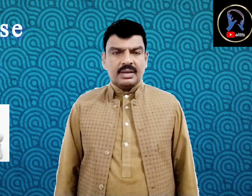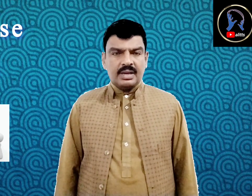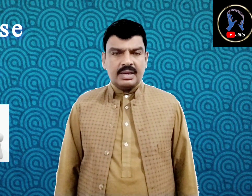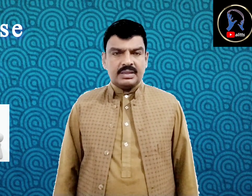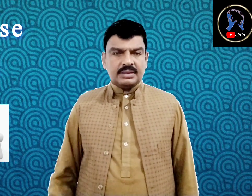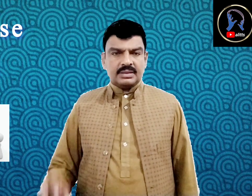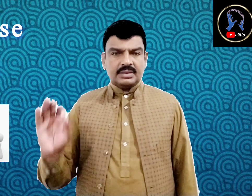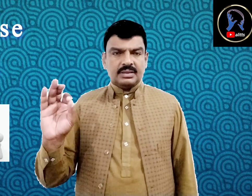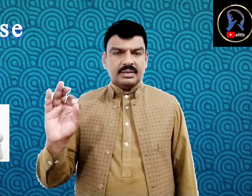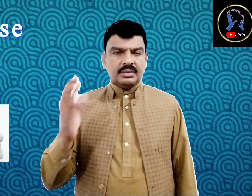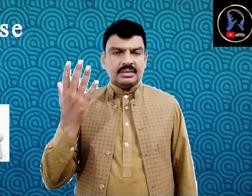cause,